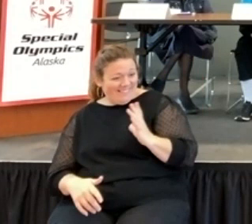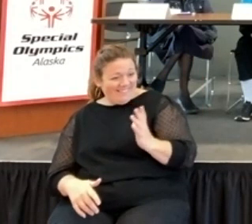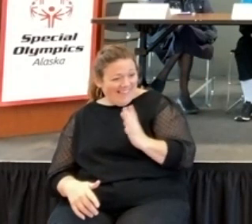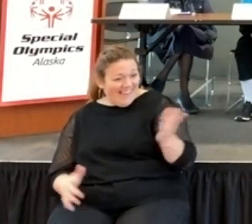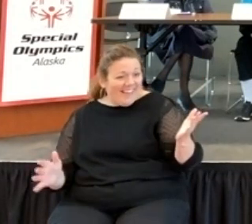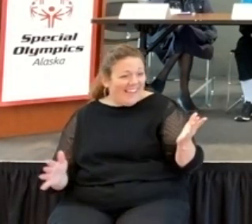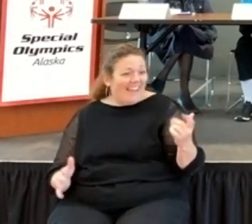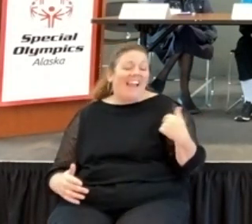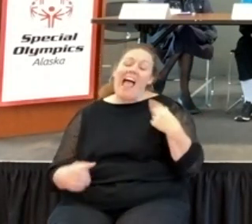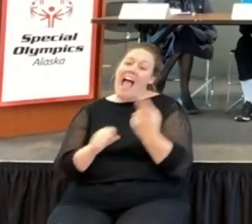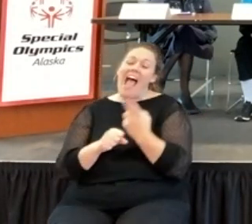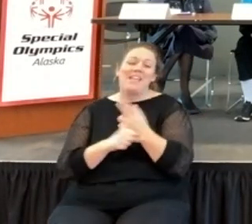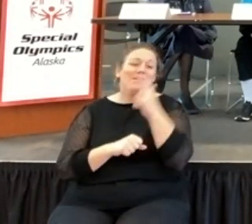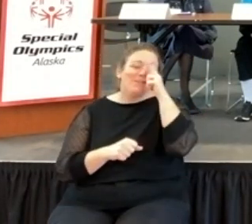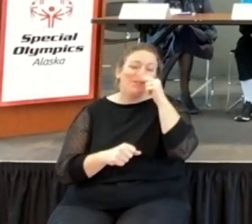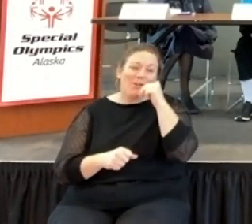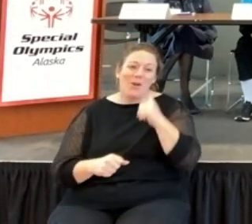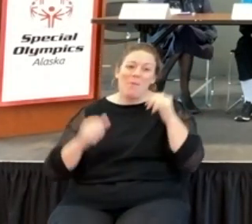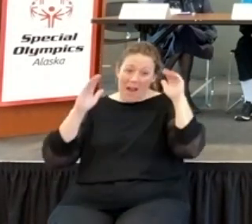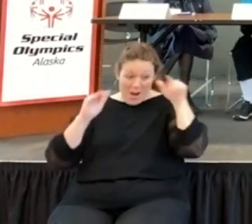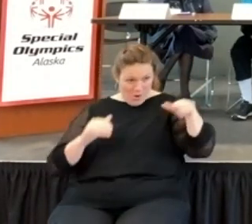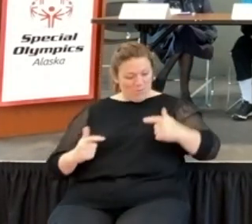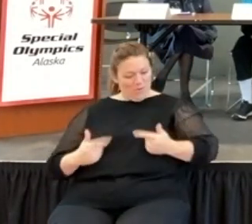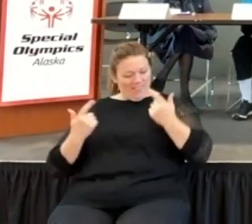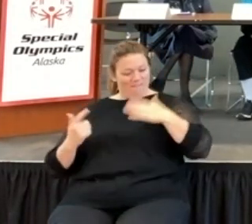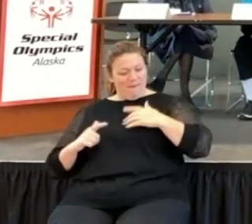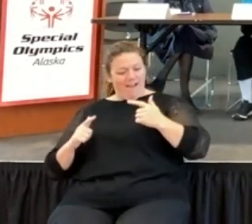hope that you live this long.